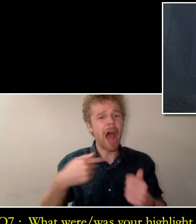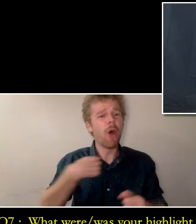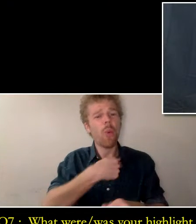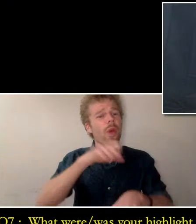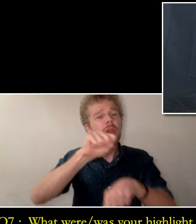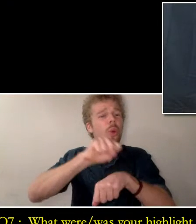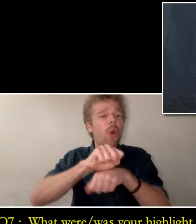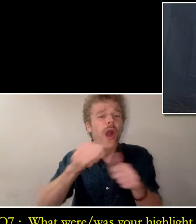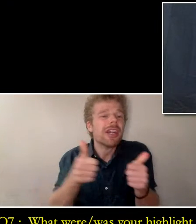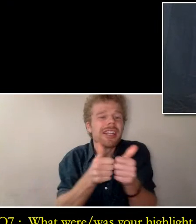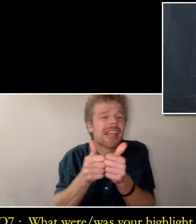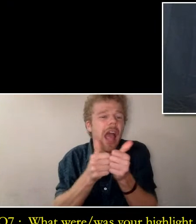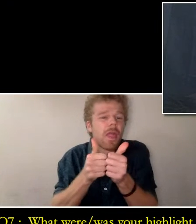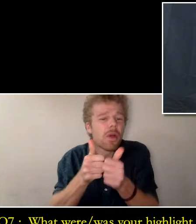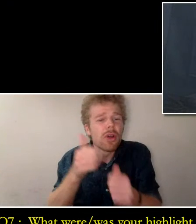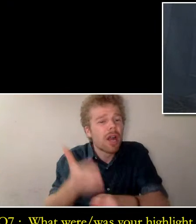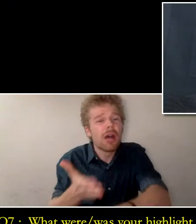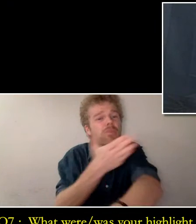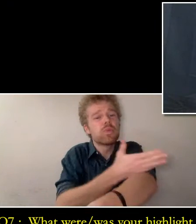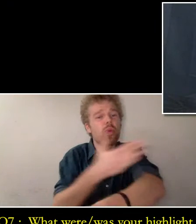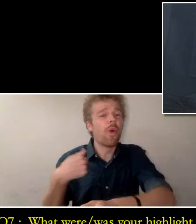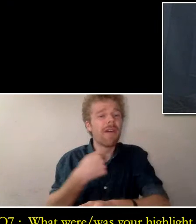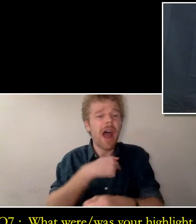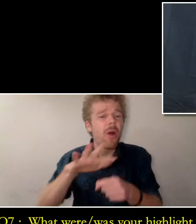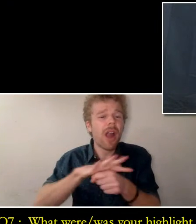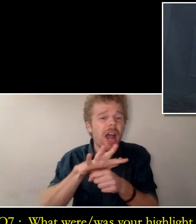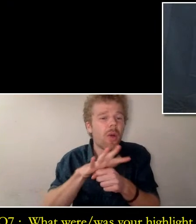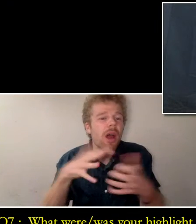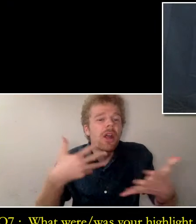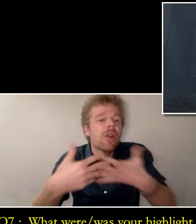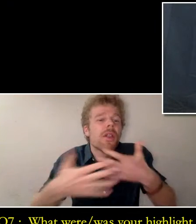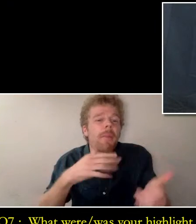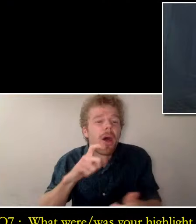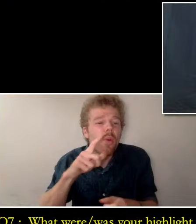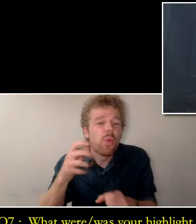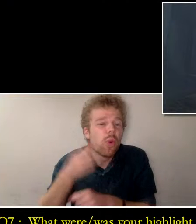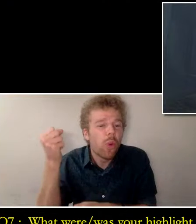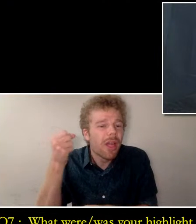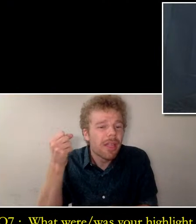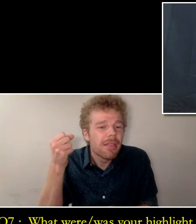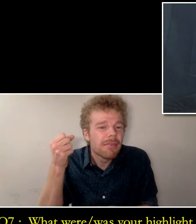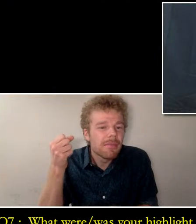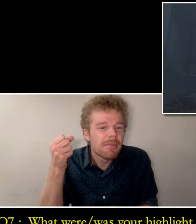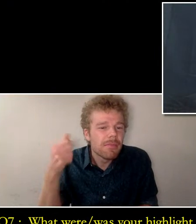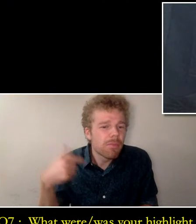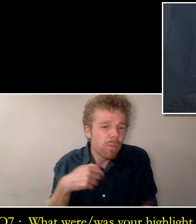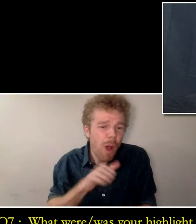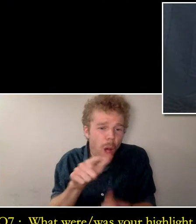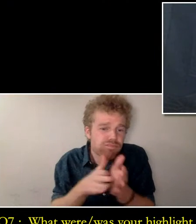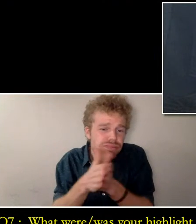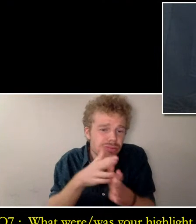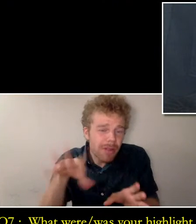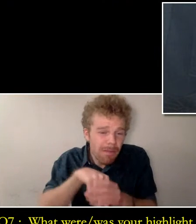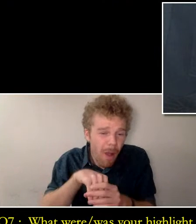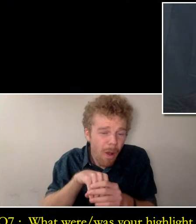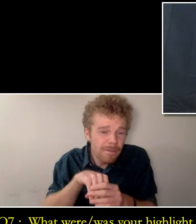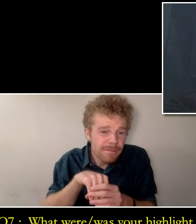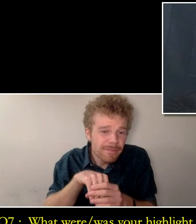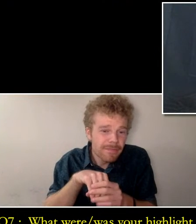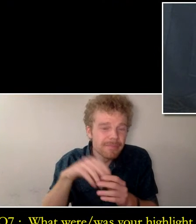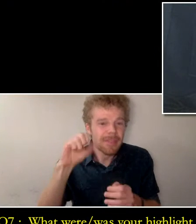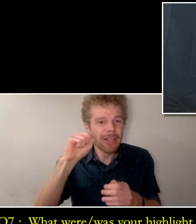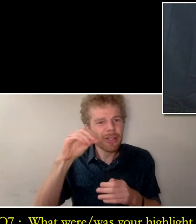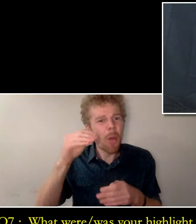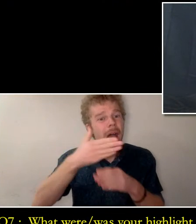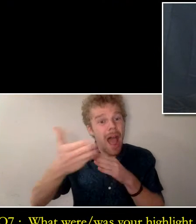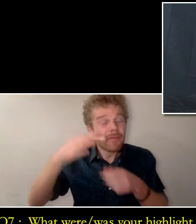friends with my opponents. I wanted to make sure that I was able to speak with them, to figure out how we could work together, regardless of who